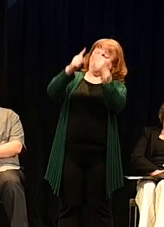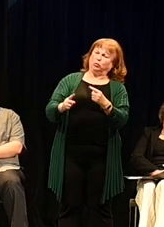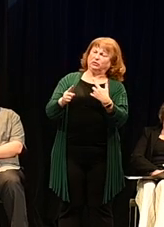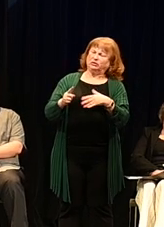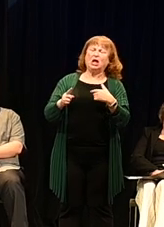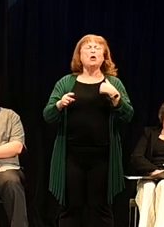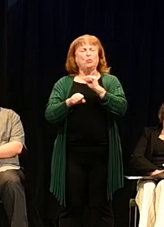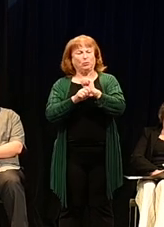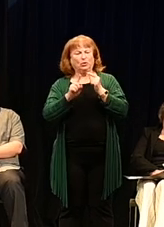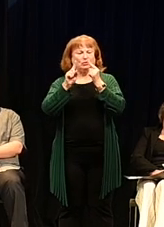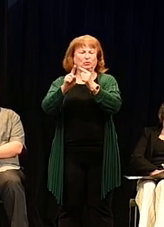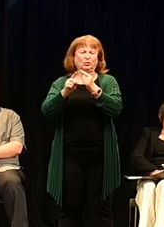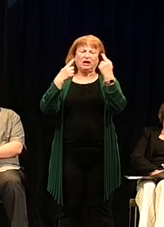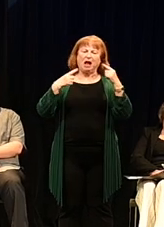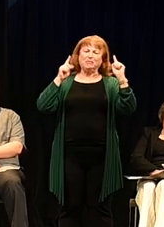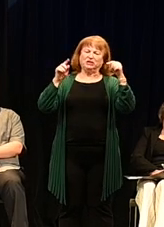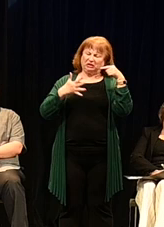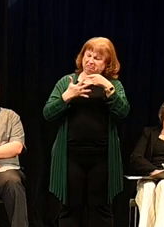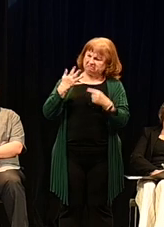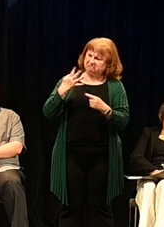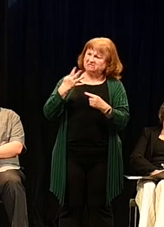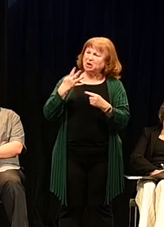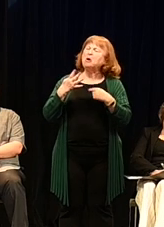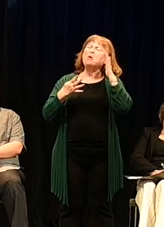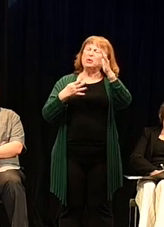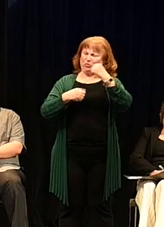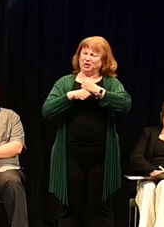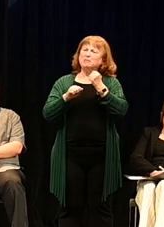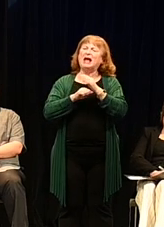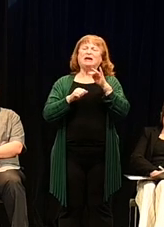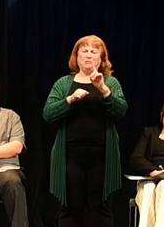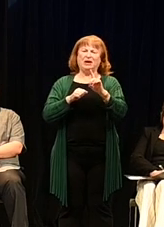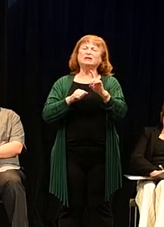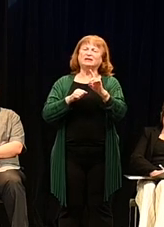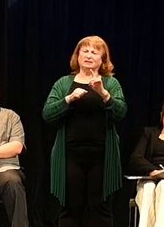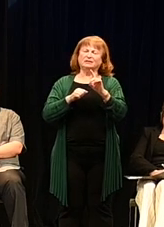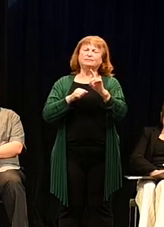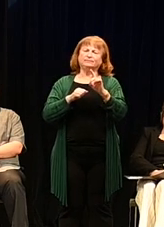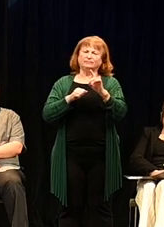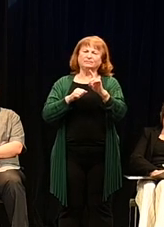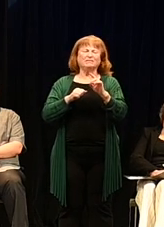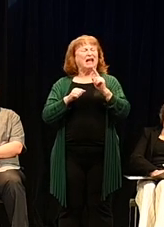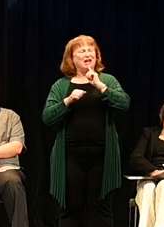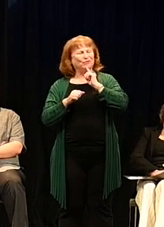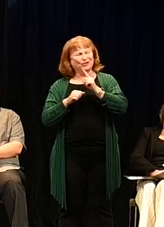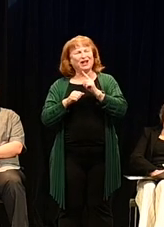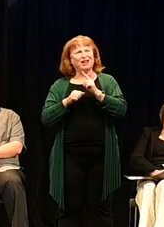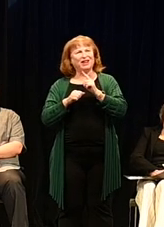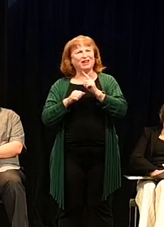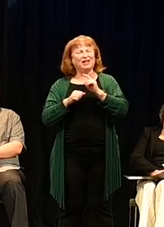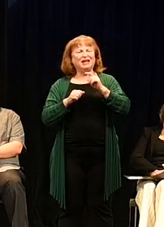we work toward accomplishing them, we will make Maryland a